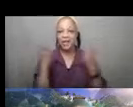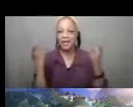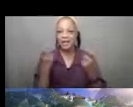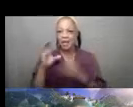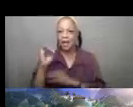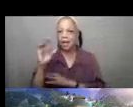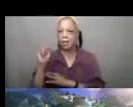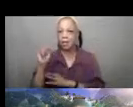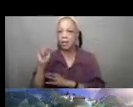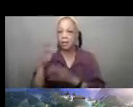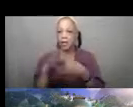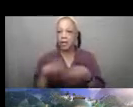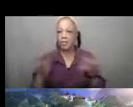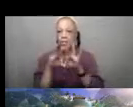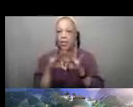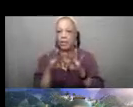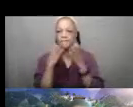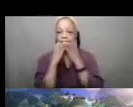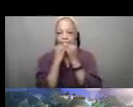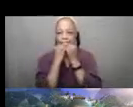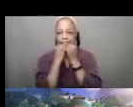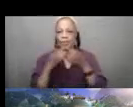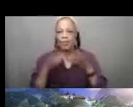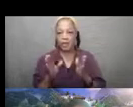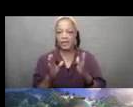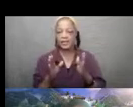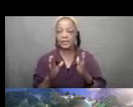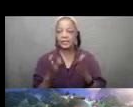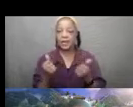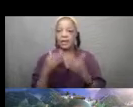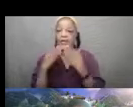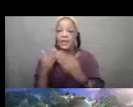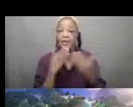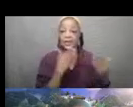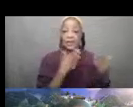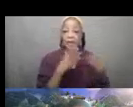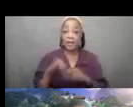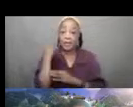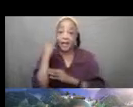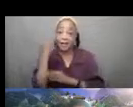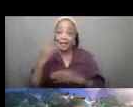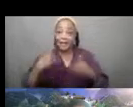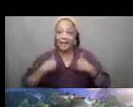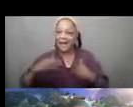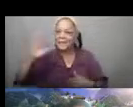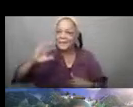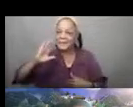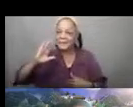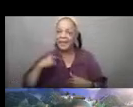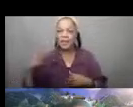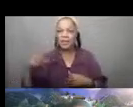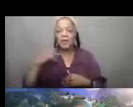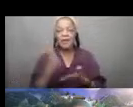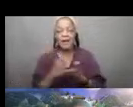in really important and critical ways. And so I want to thank you. This was an idea that I had, and you all helped bring it to